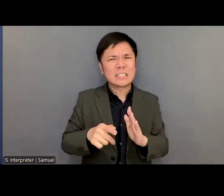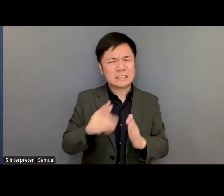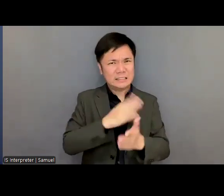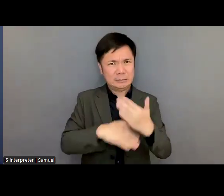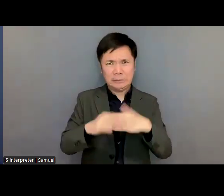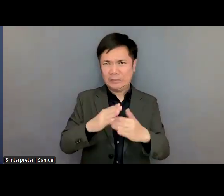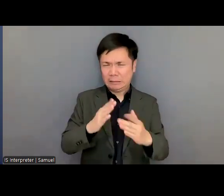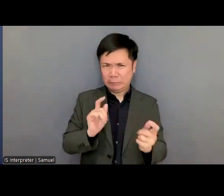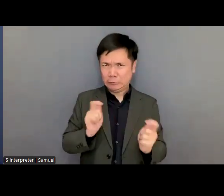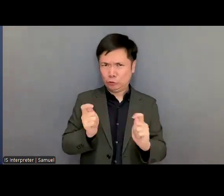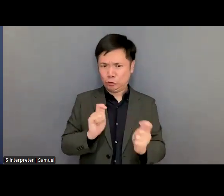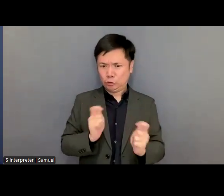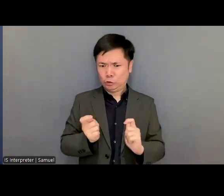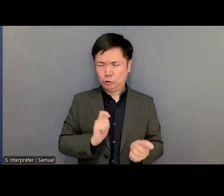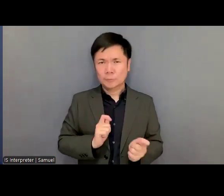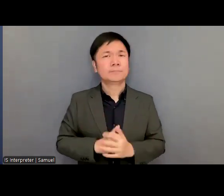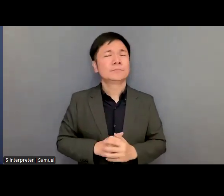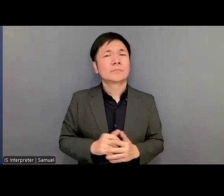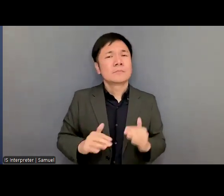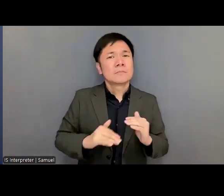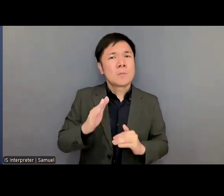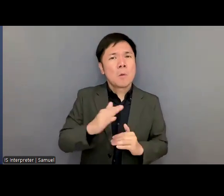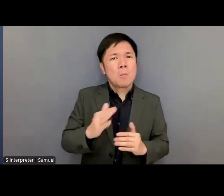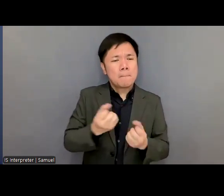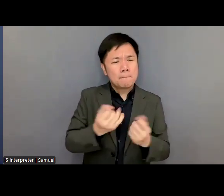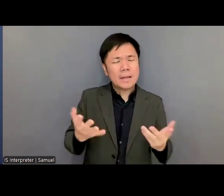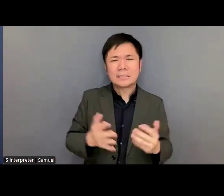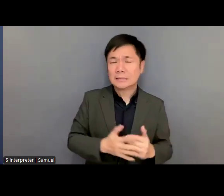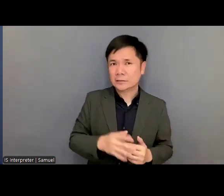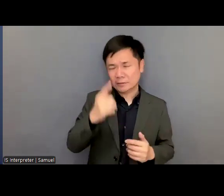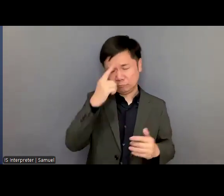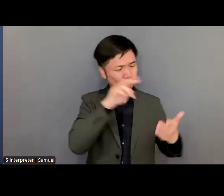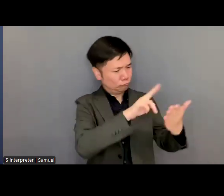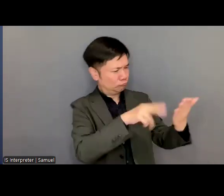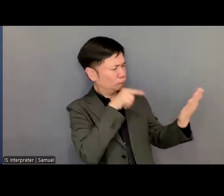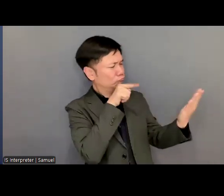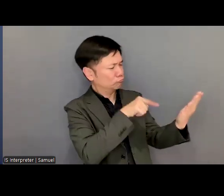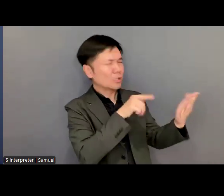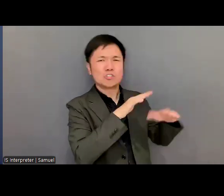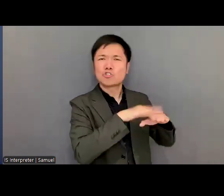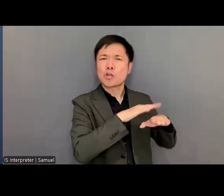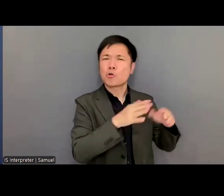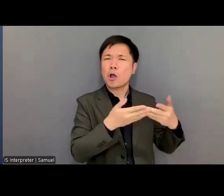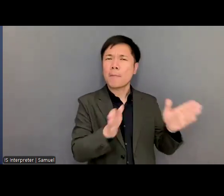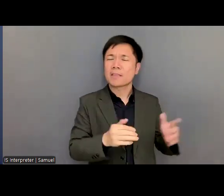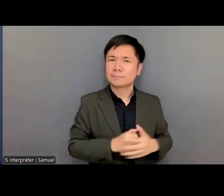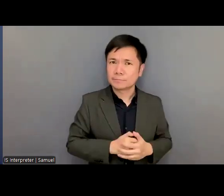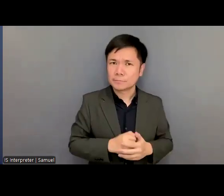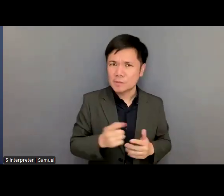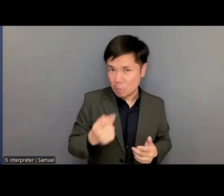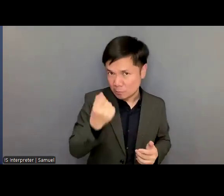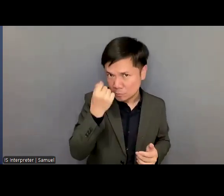There has been so many updates that has come with the CRPD general comment. So I think the understanding